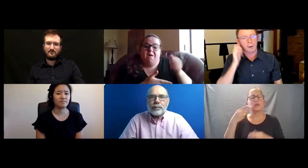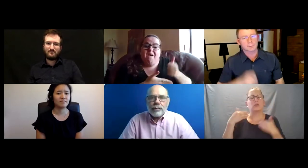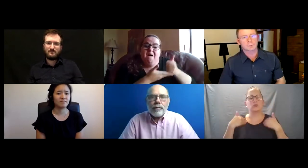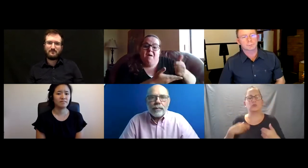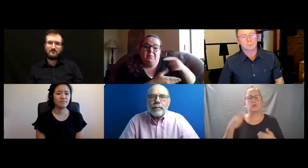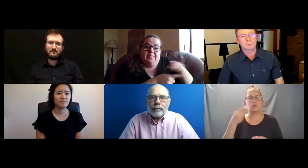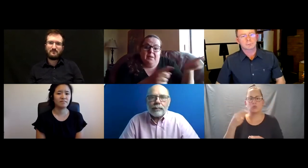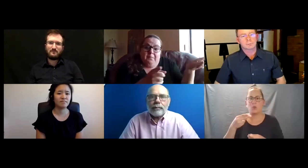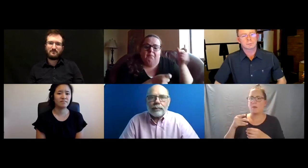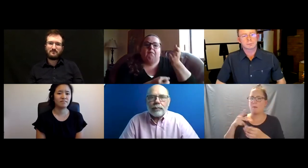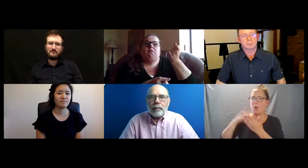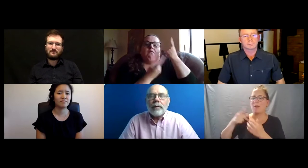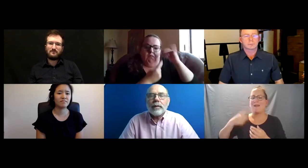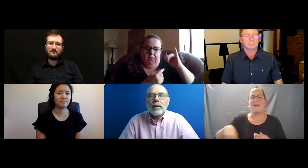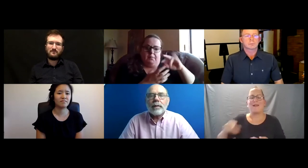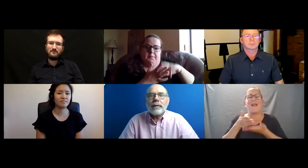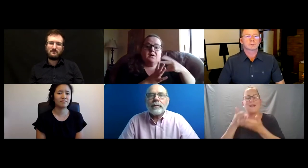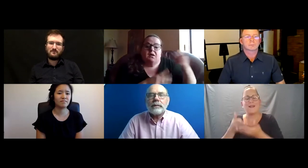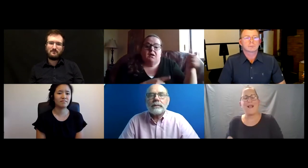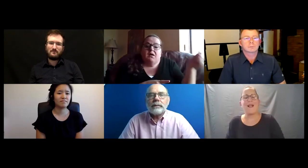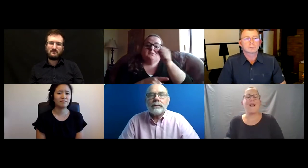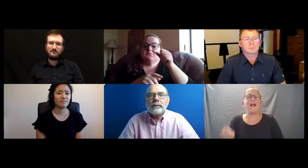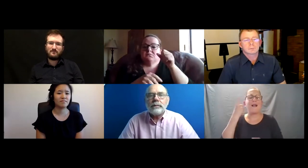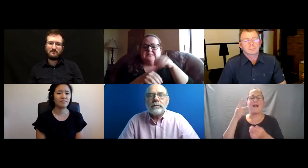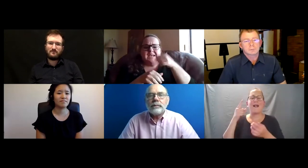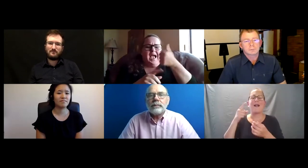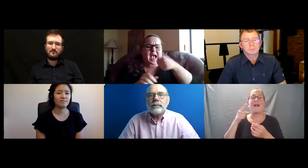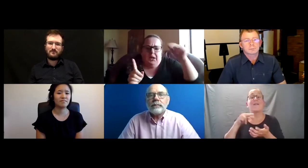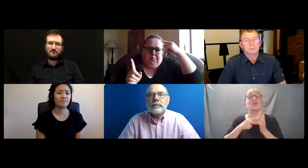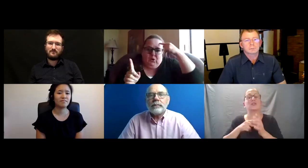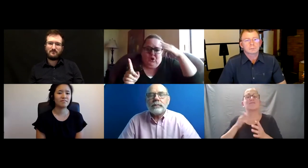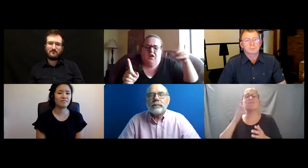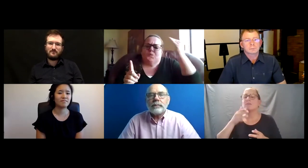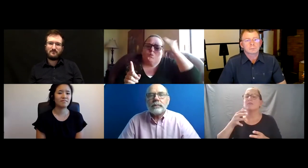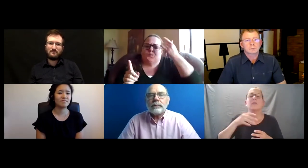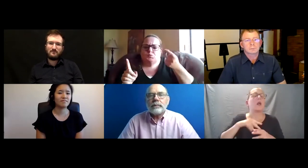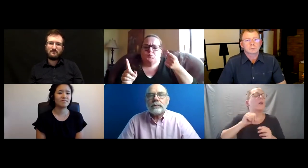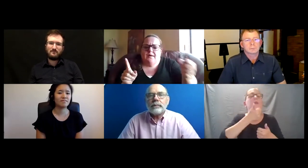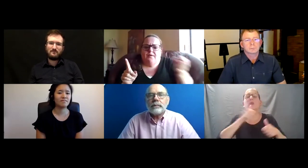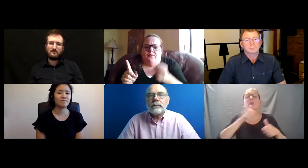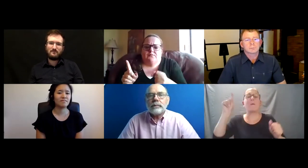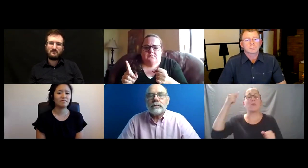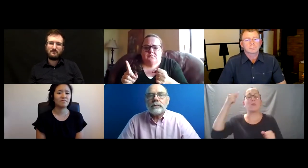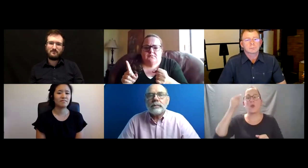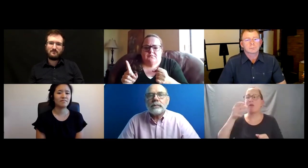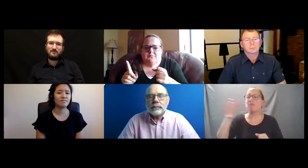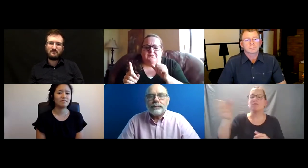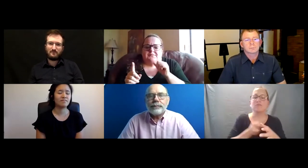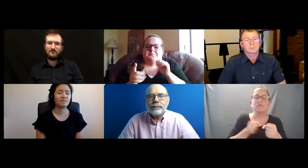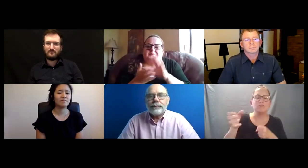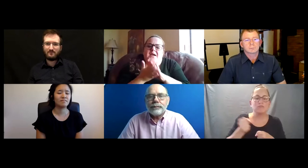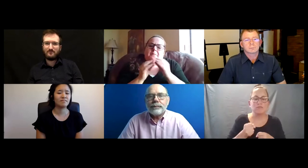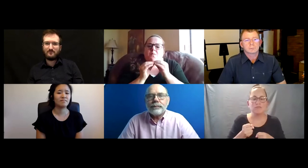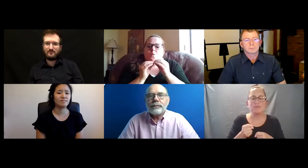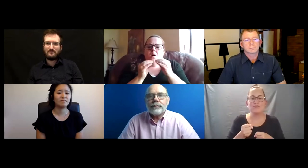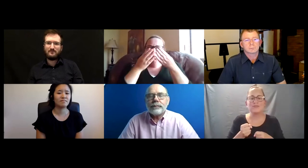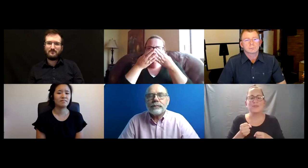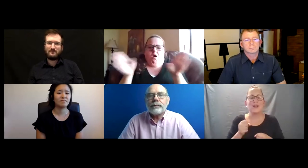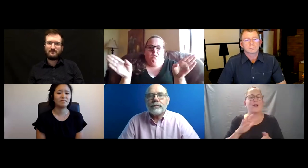They need to have that diversity throughout the program, so students who are going to go into the field of human resources will have a